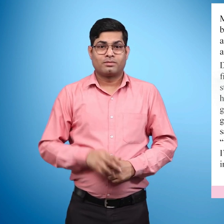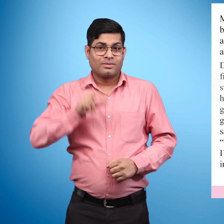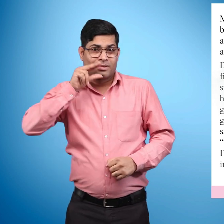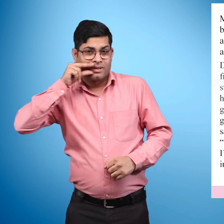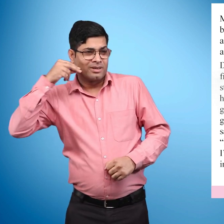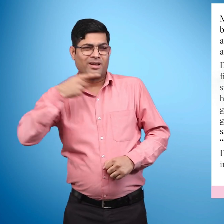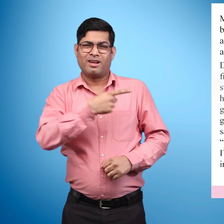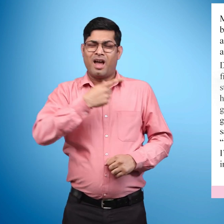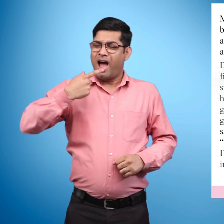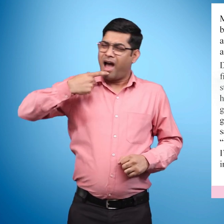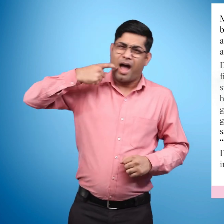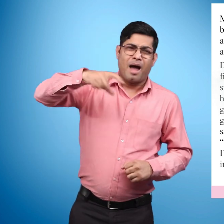"Friend ghost,